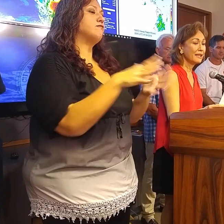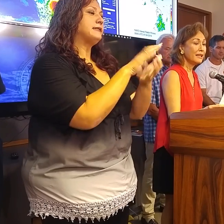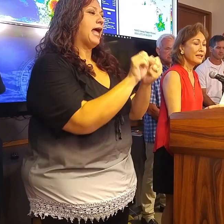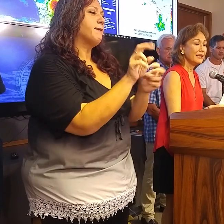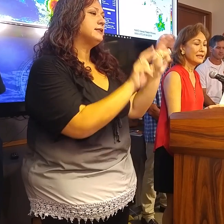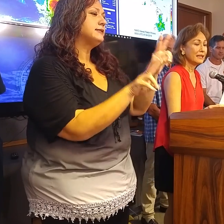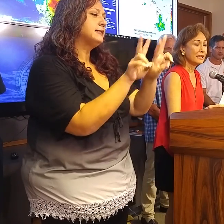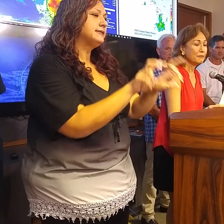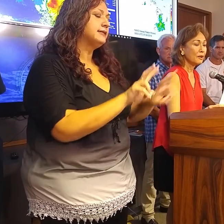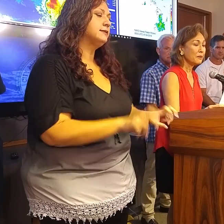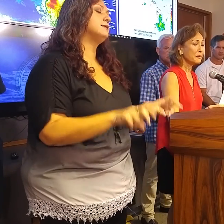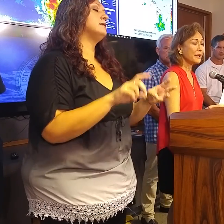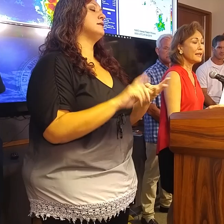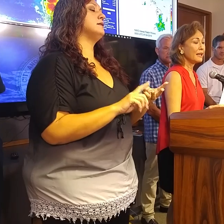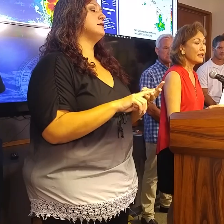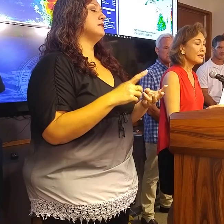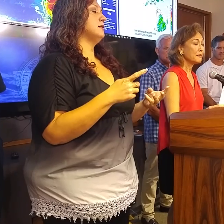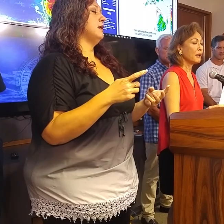assessment. And